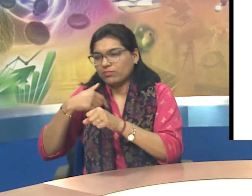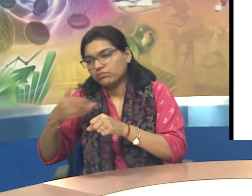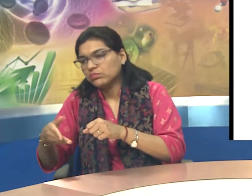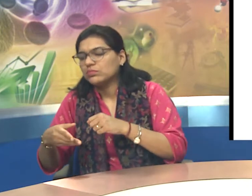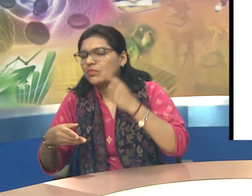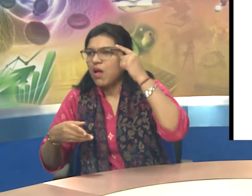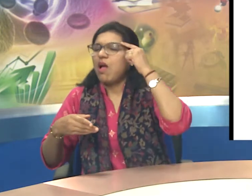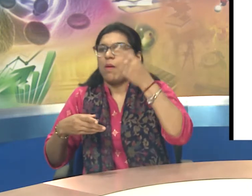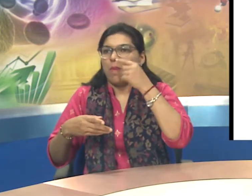Phono means